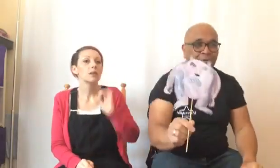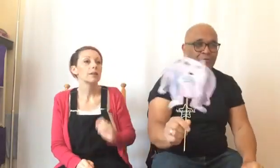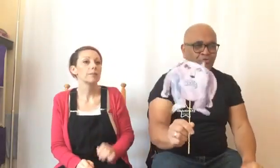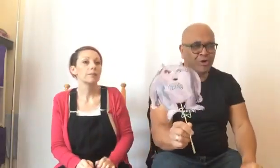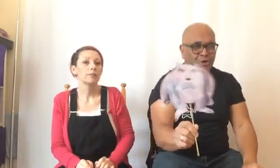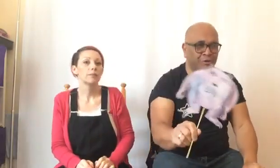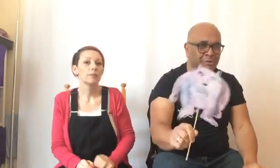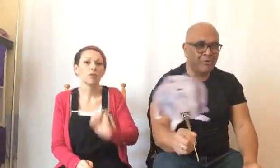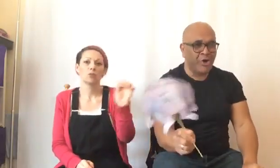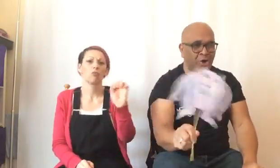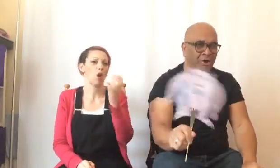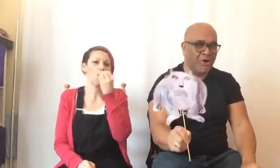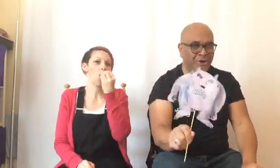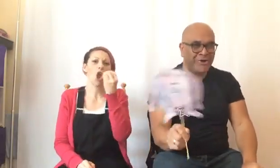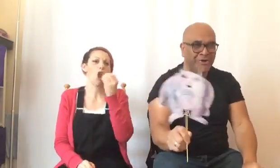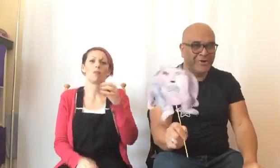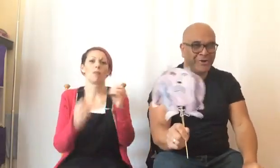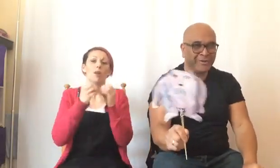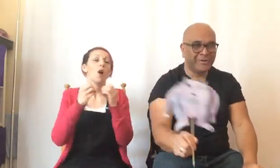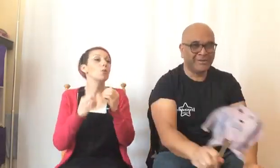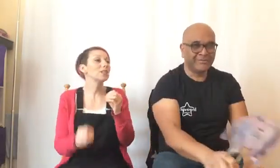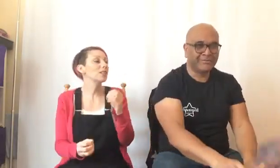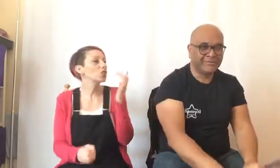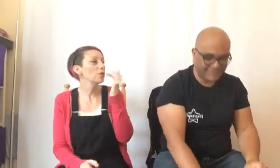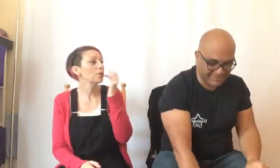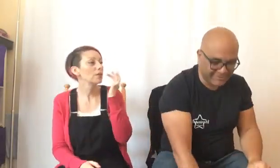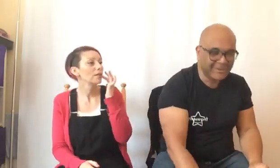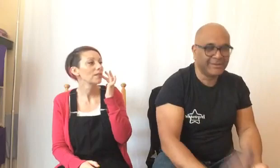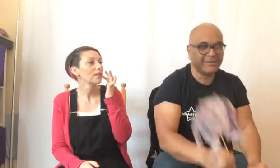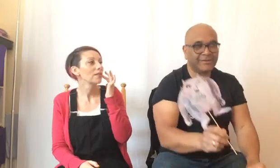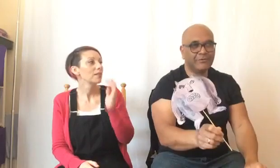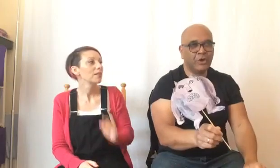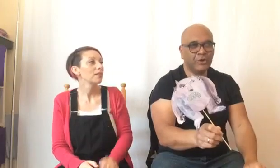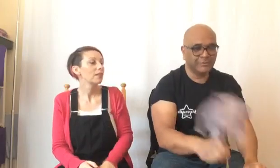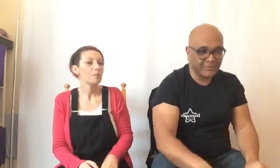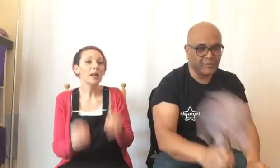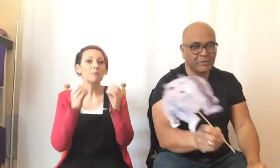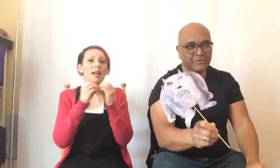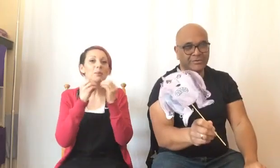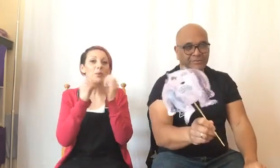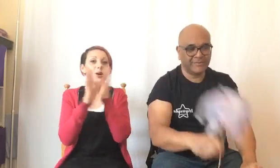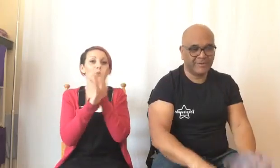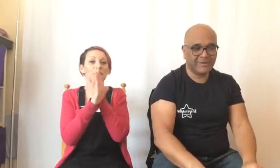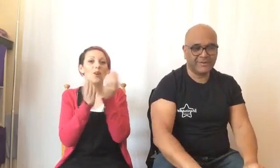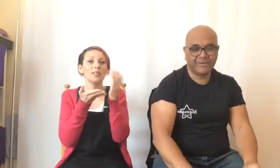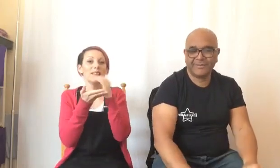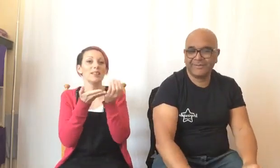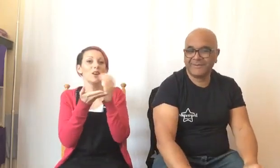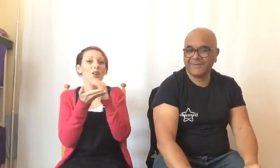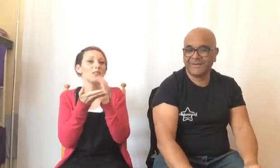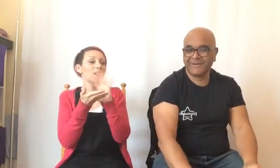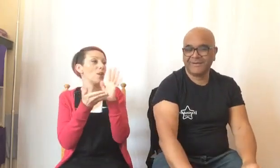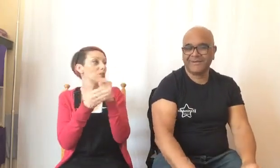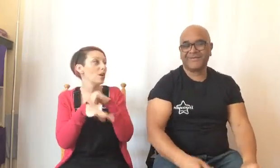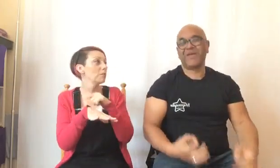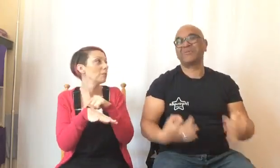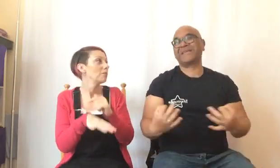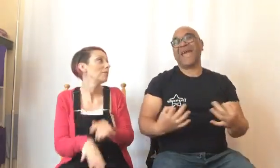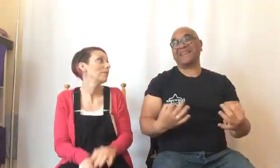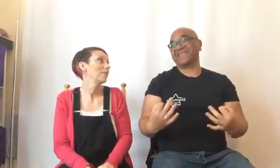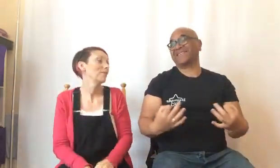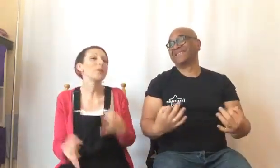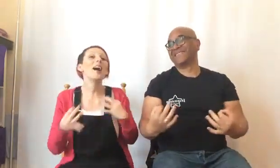I didn't really eat him. Oh, was it a joke? Yeah. Maybe Bernard was hiding in the garden the whole time.